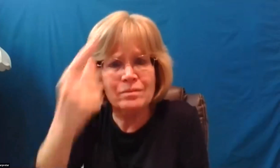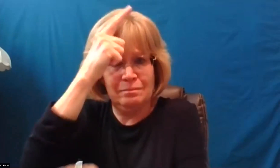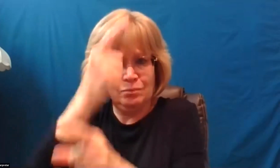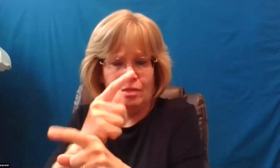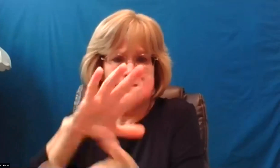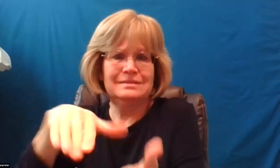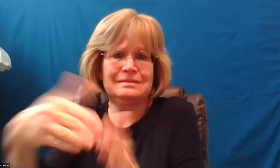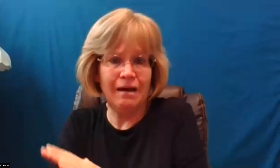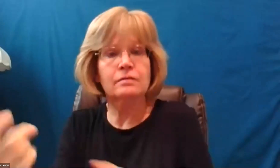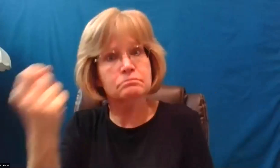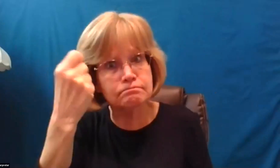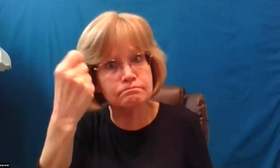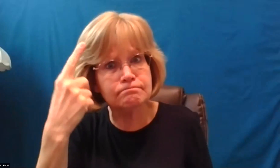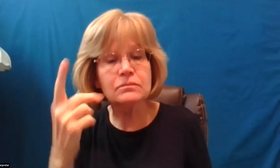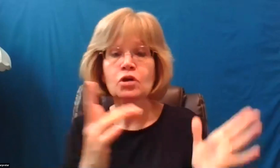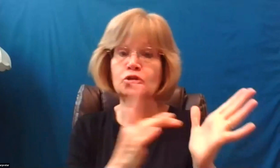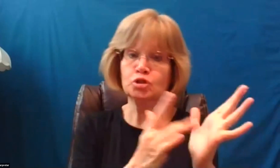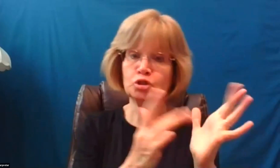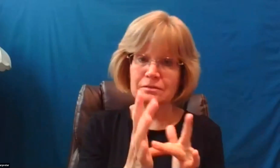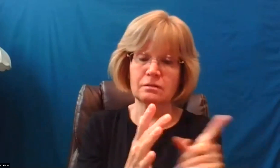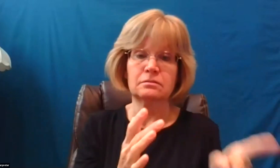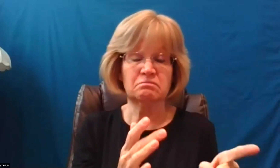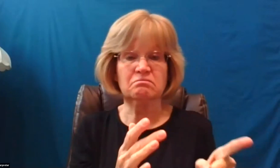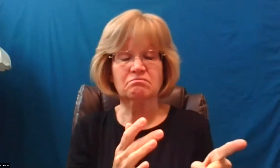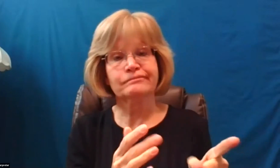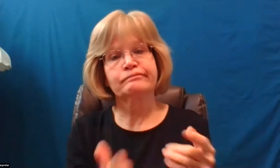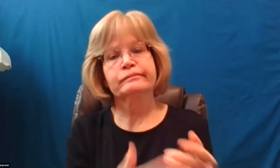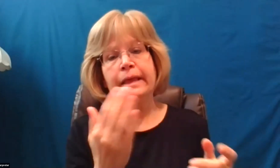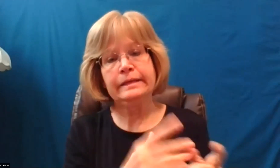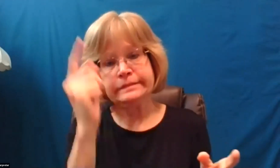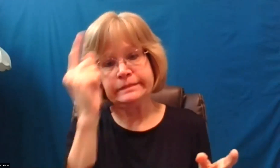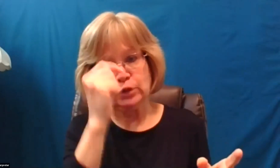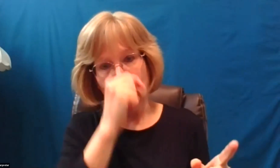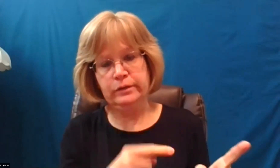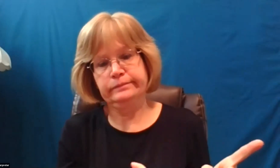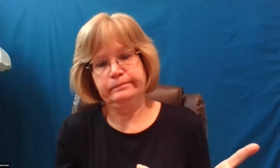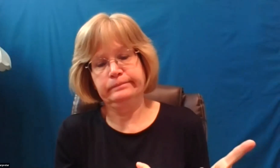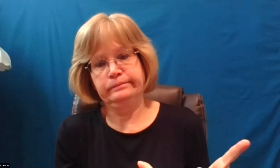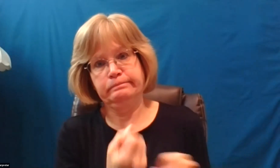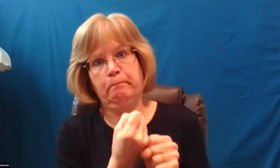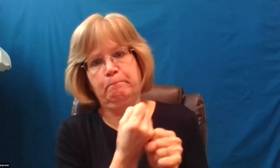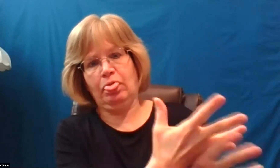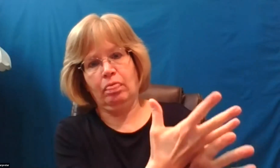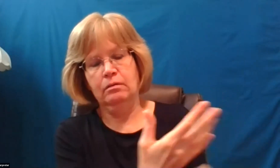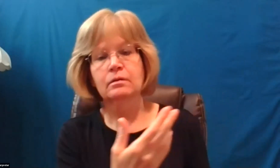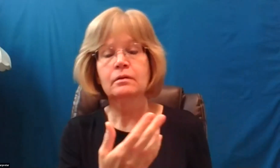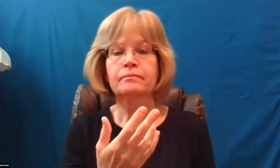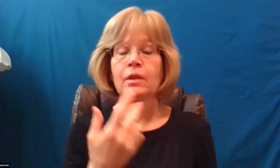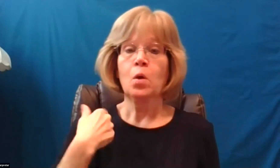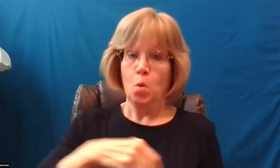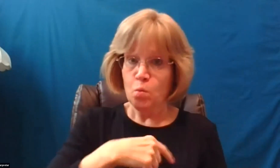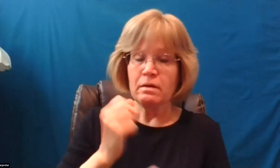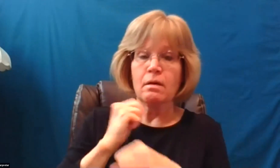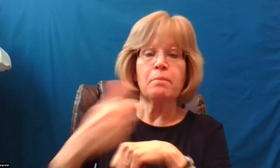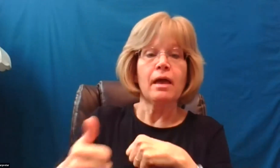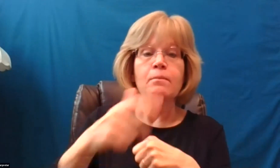And Jesus is a convenient target. mean, nationally, we blame the president.